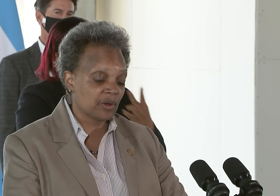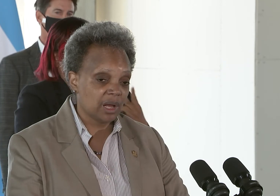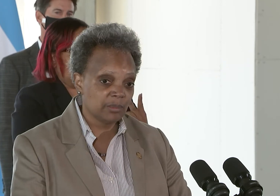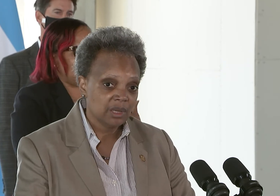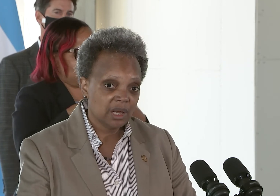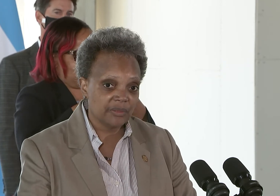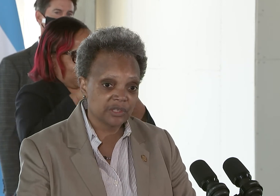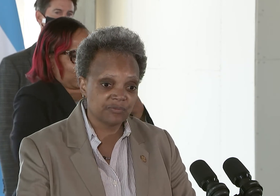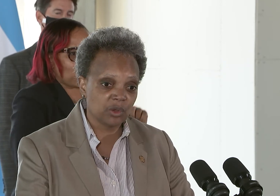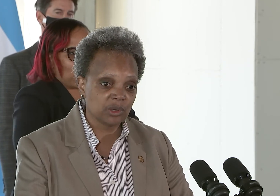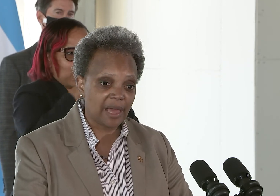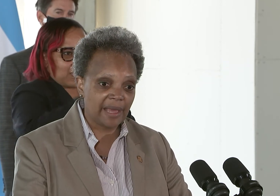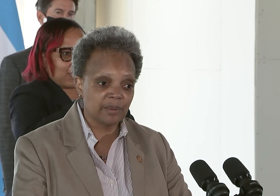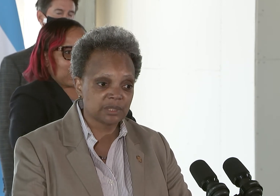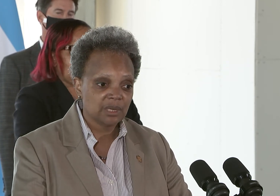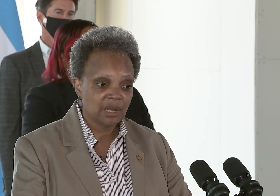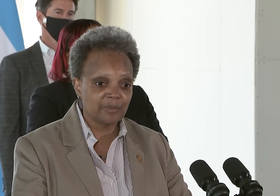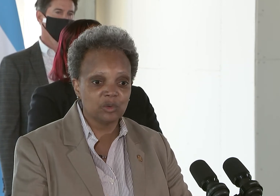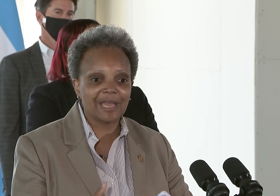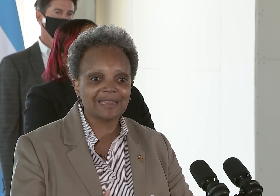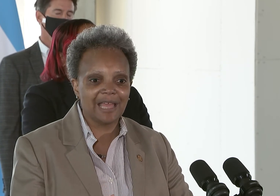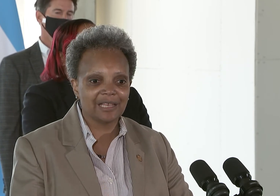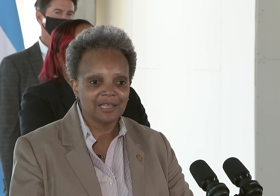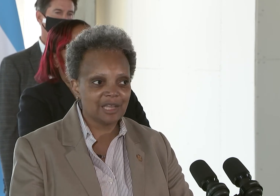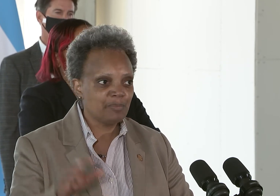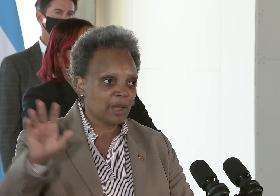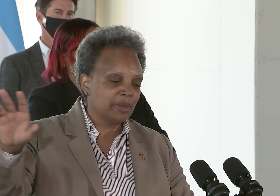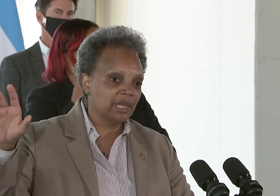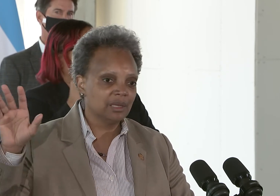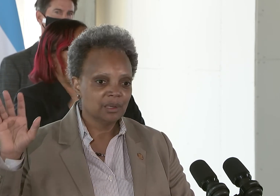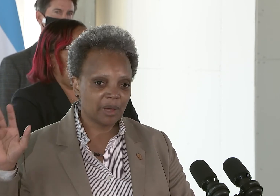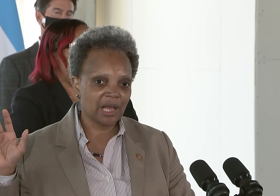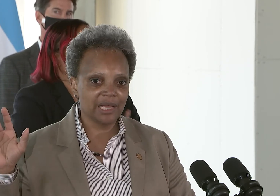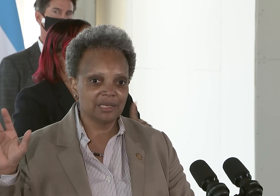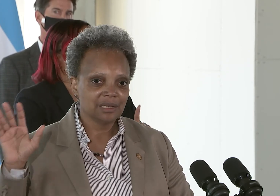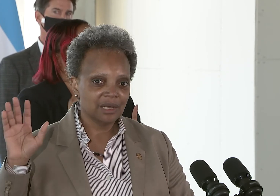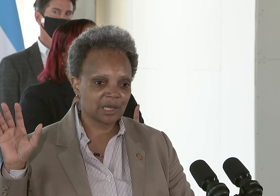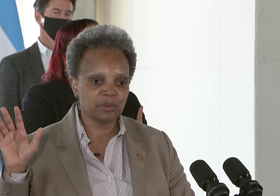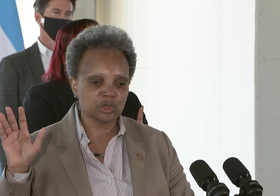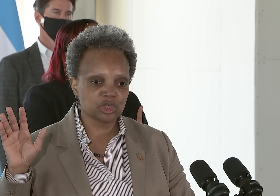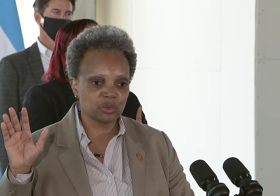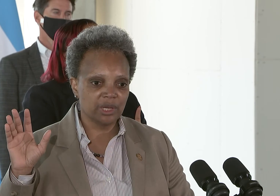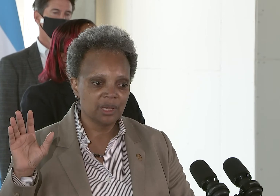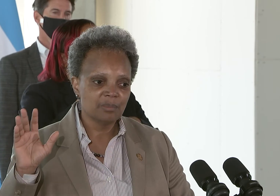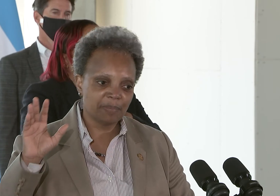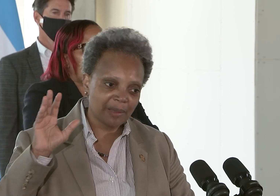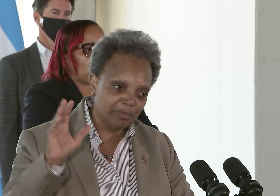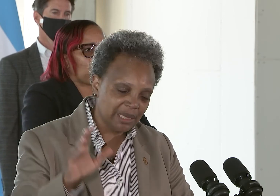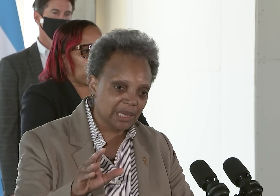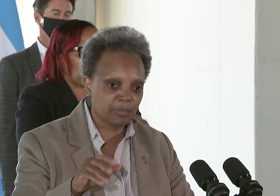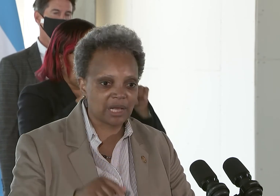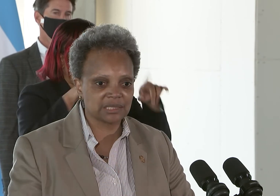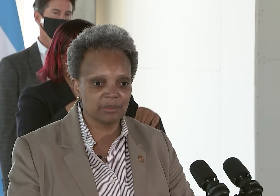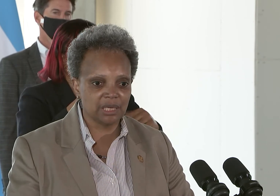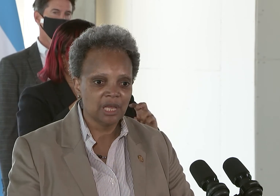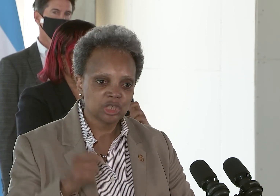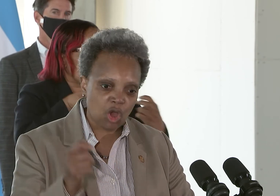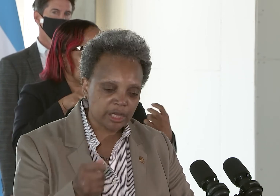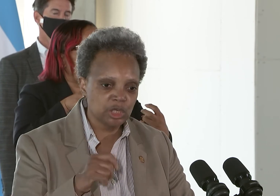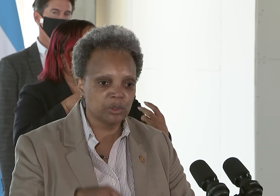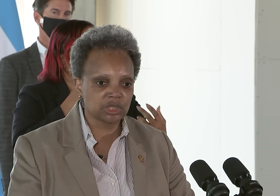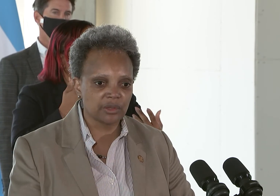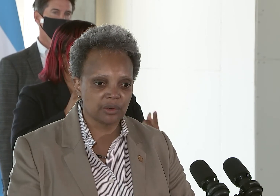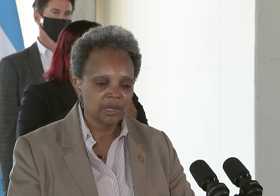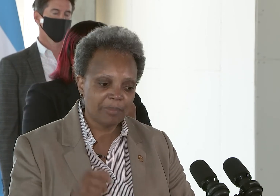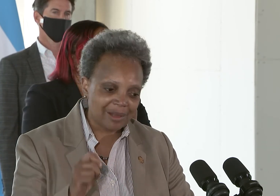coming from this Fulton Labs, you get that not by being behind a computer screen, but by being in proximity,